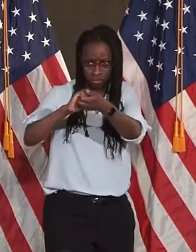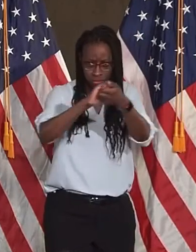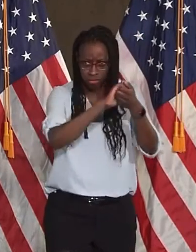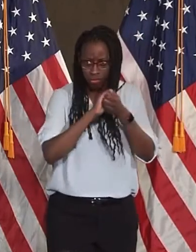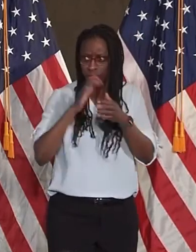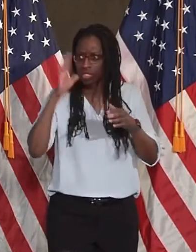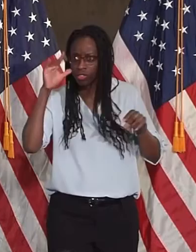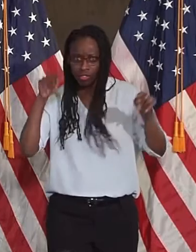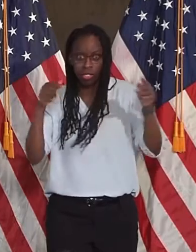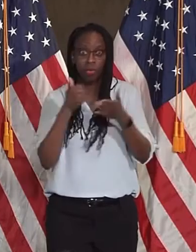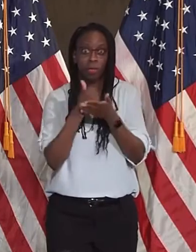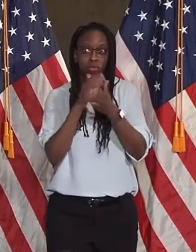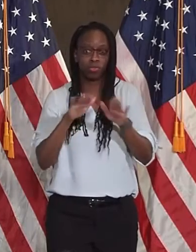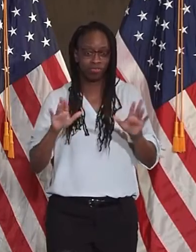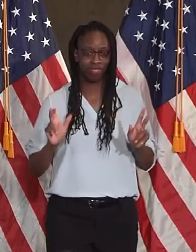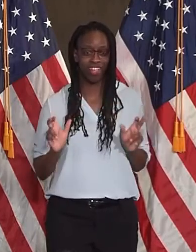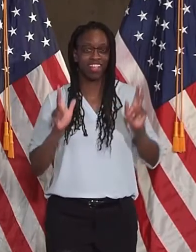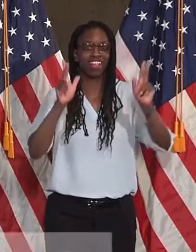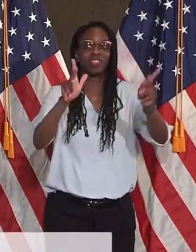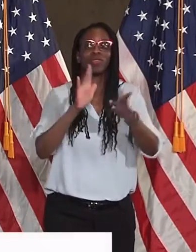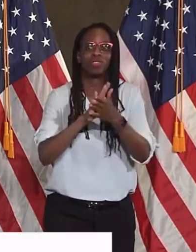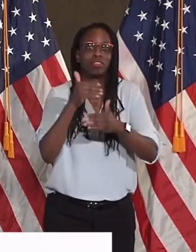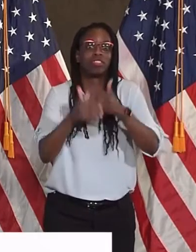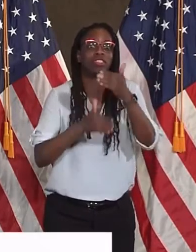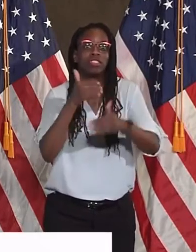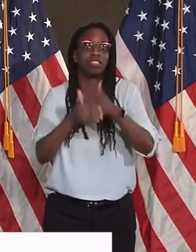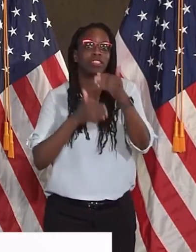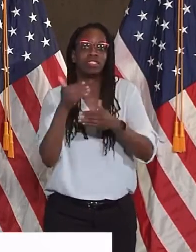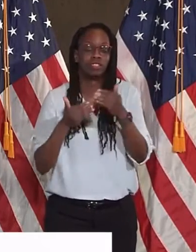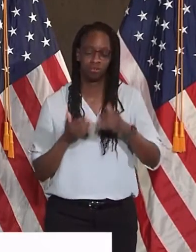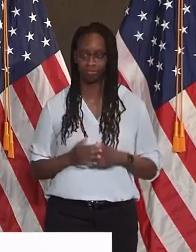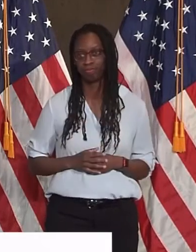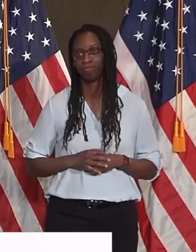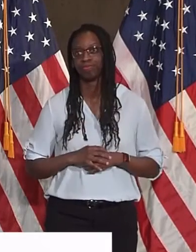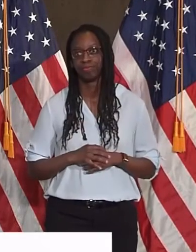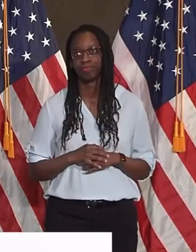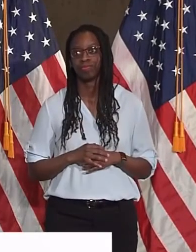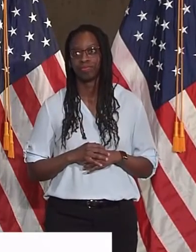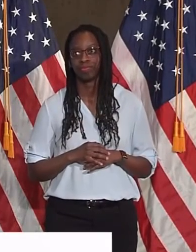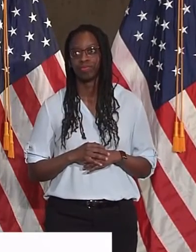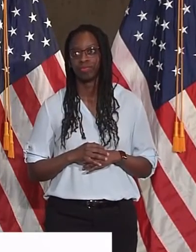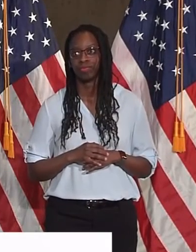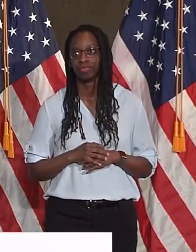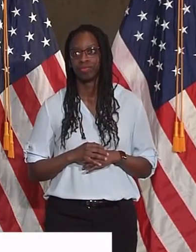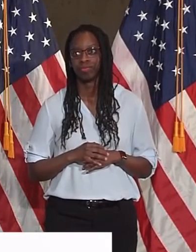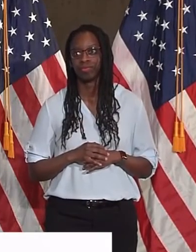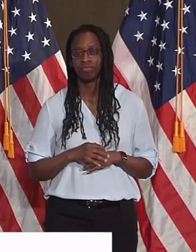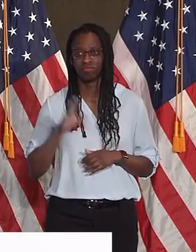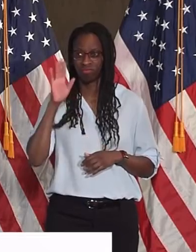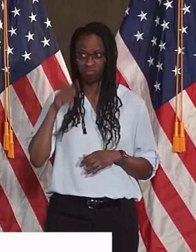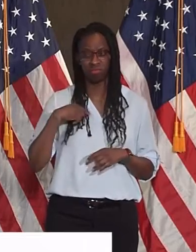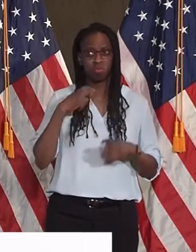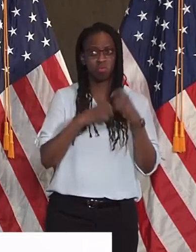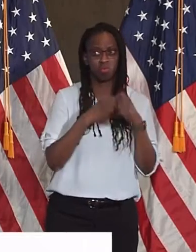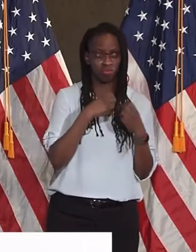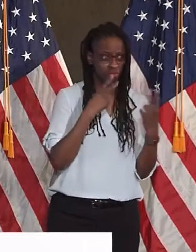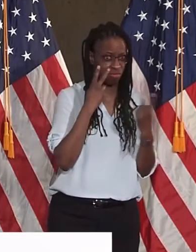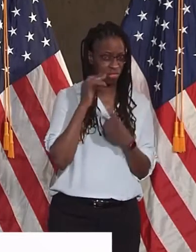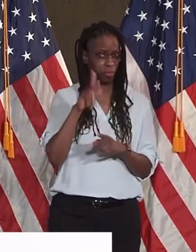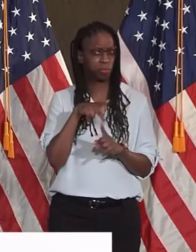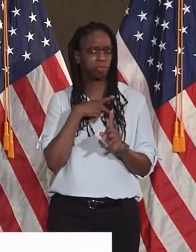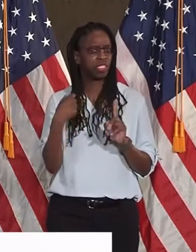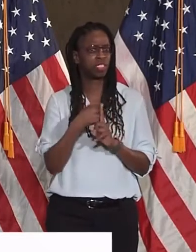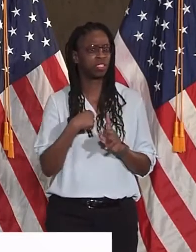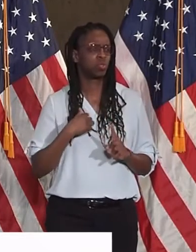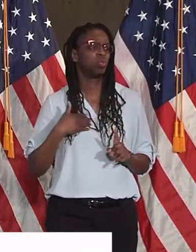emotionally. This issue is personal to me. As a young mother, I fought hard